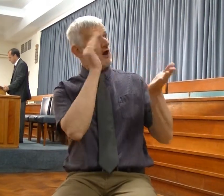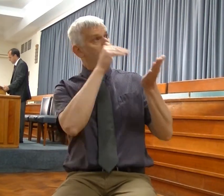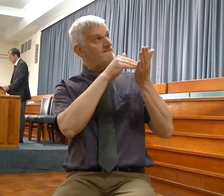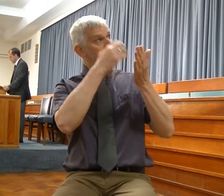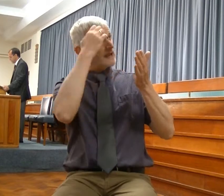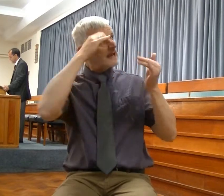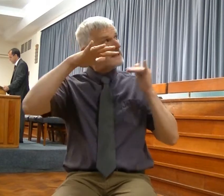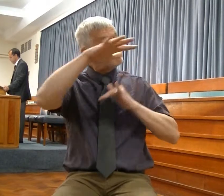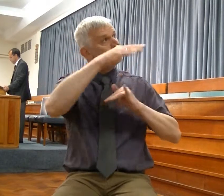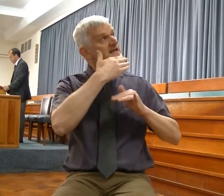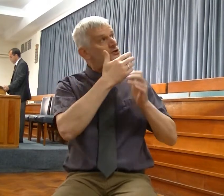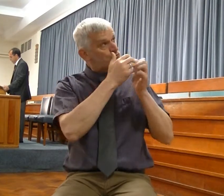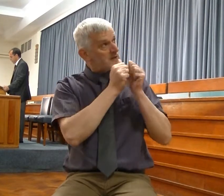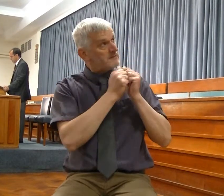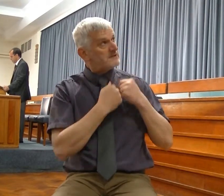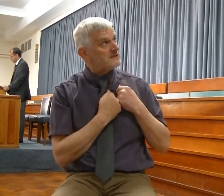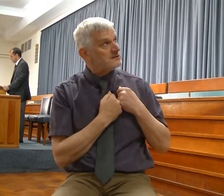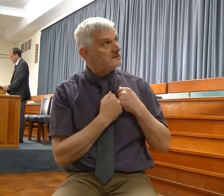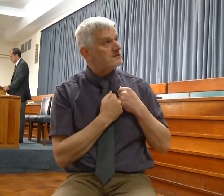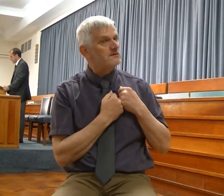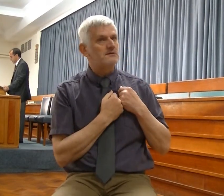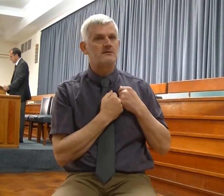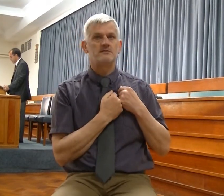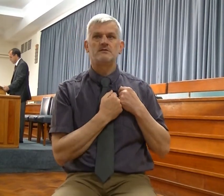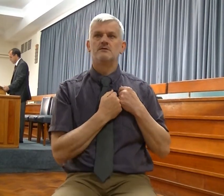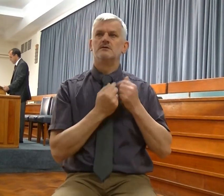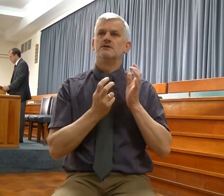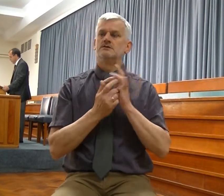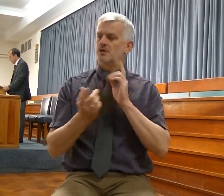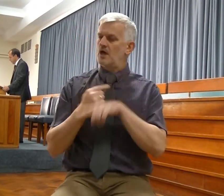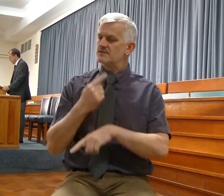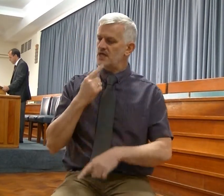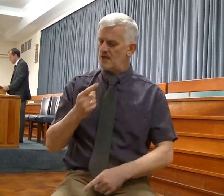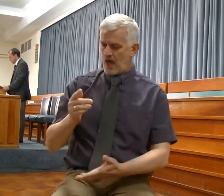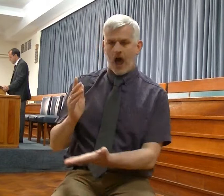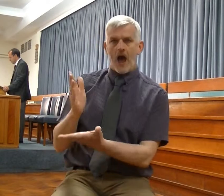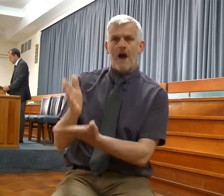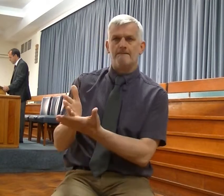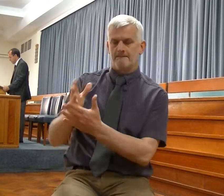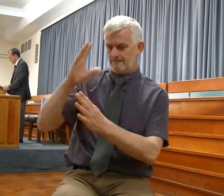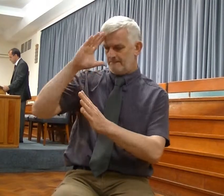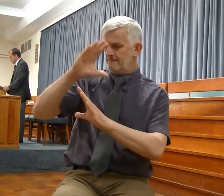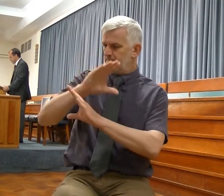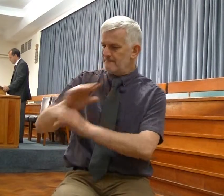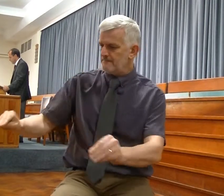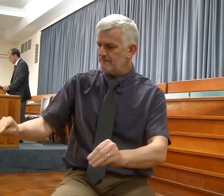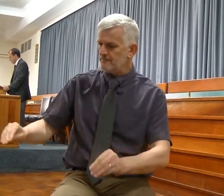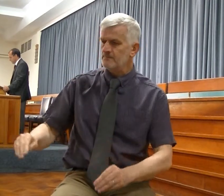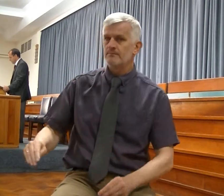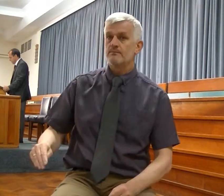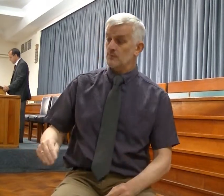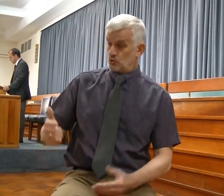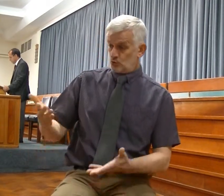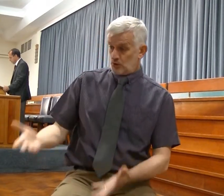thy kingdom. And Jesus said unto him, Verily I say unto thee, today